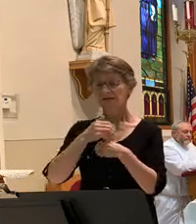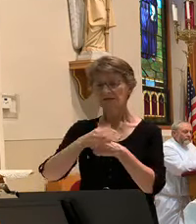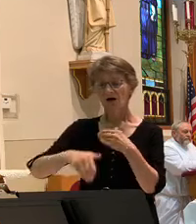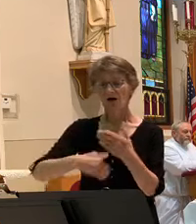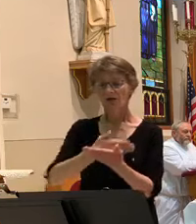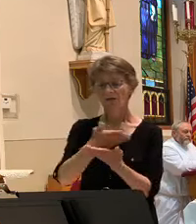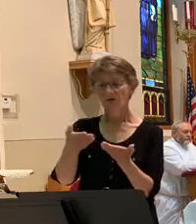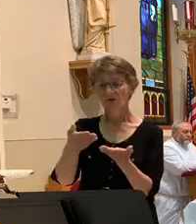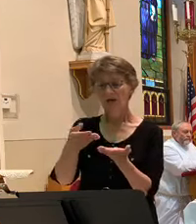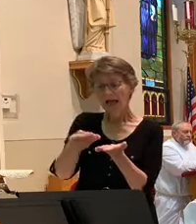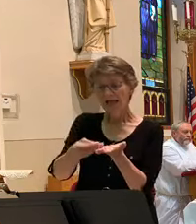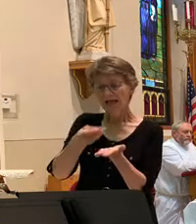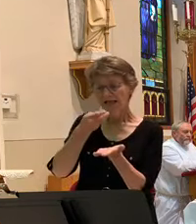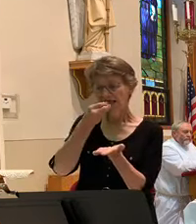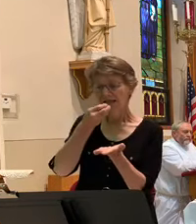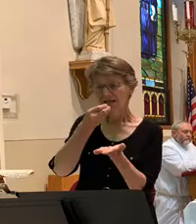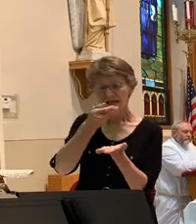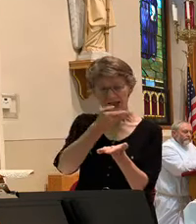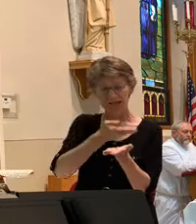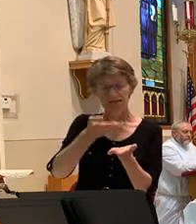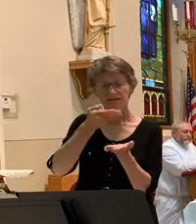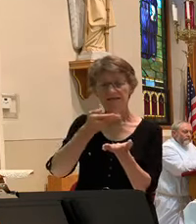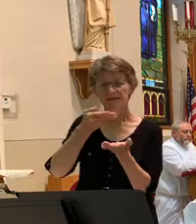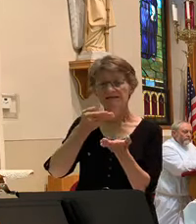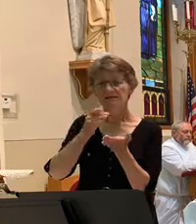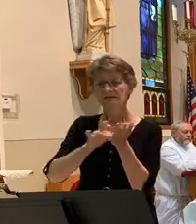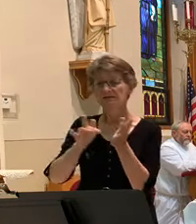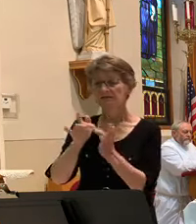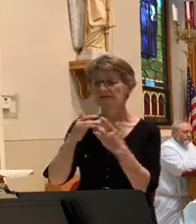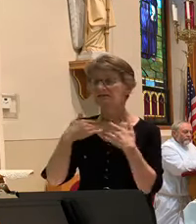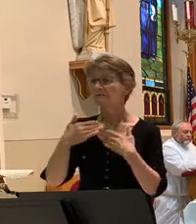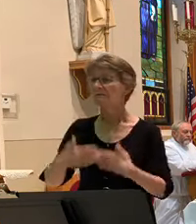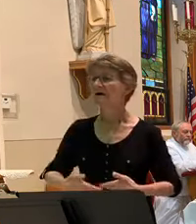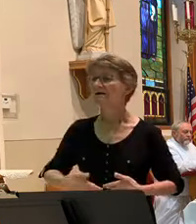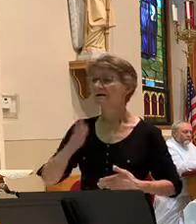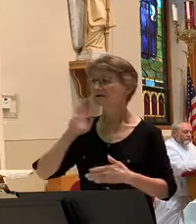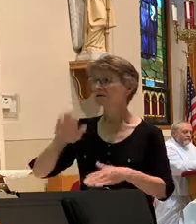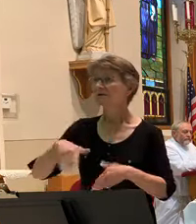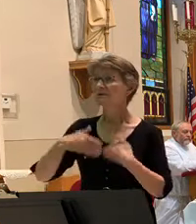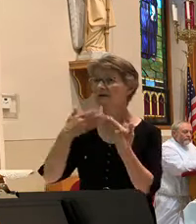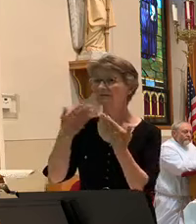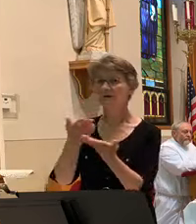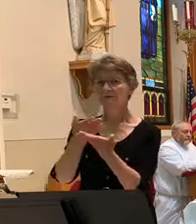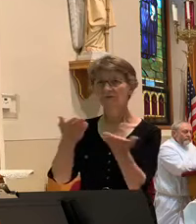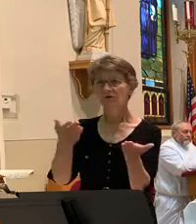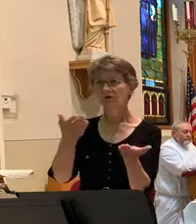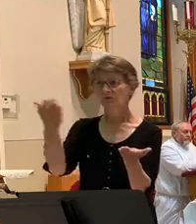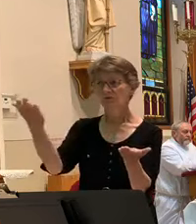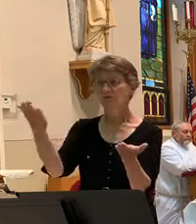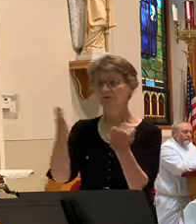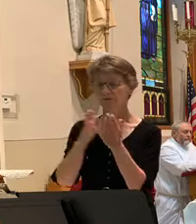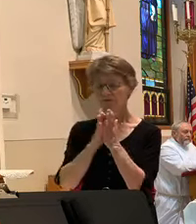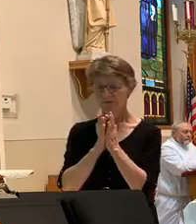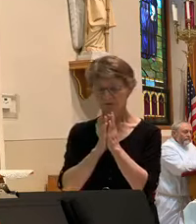you, and eat of it, for this is my body, which will be given up for